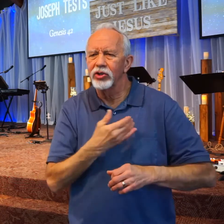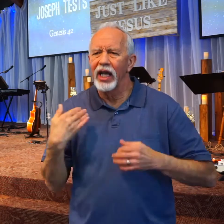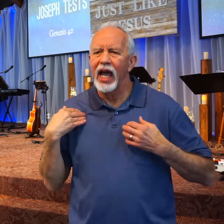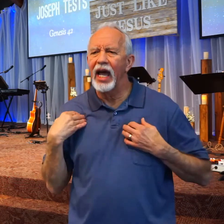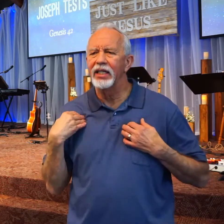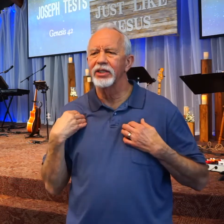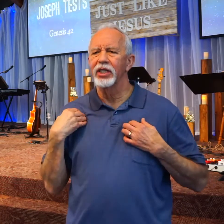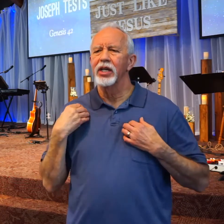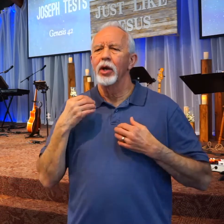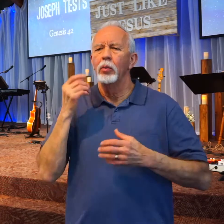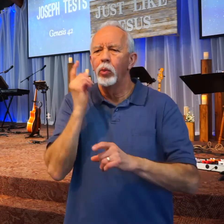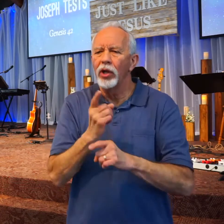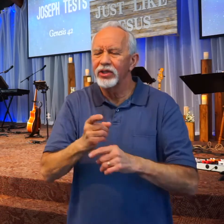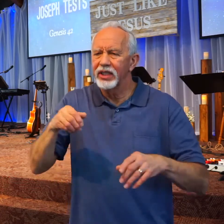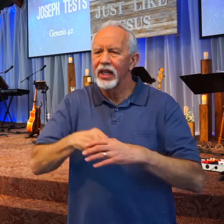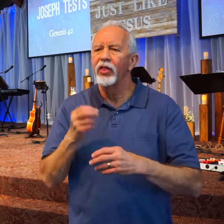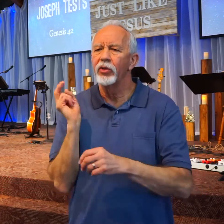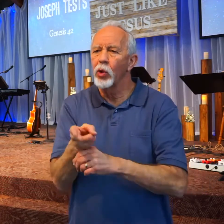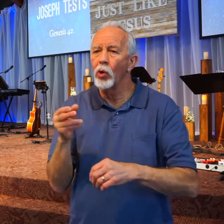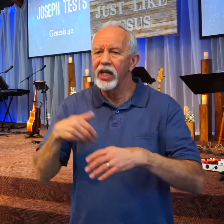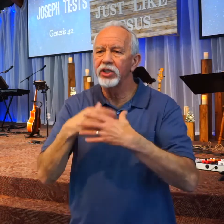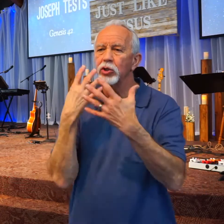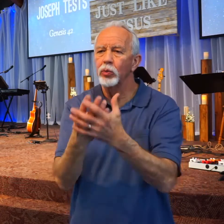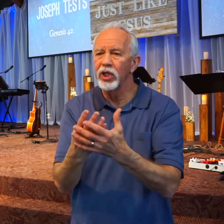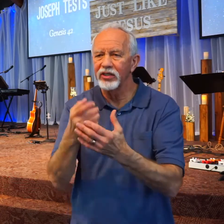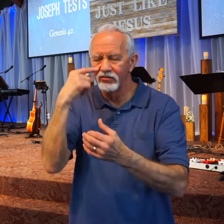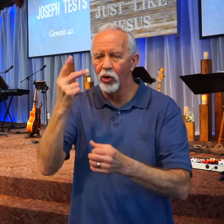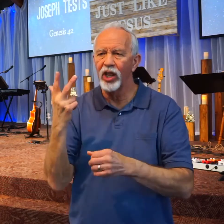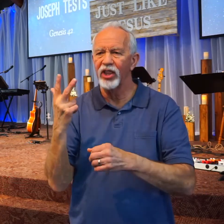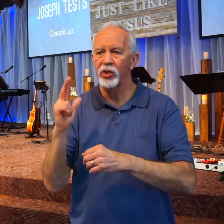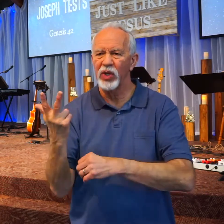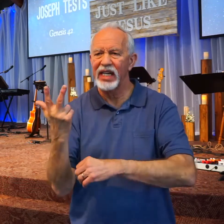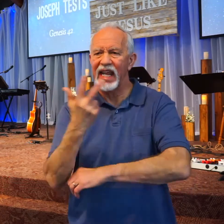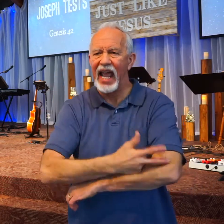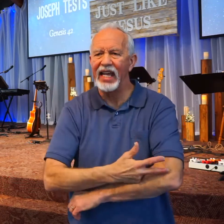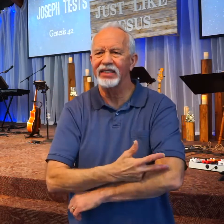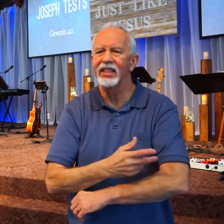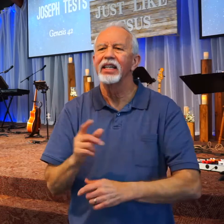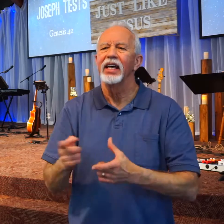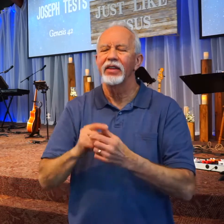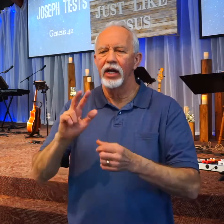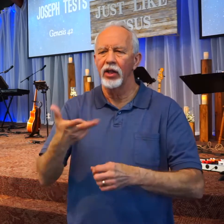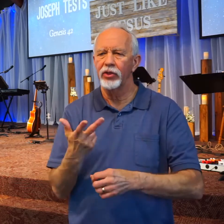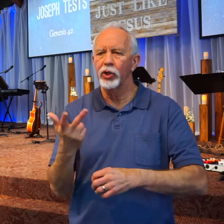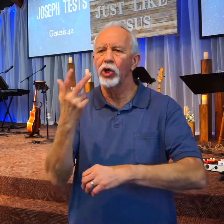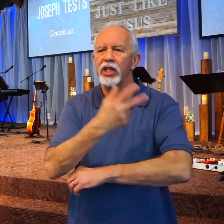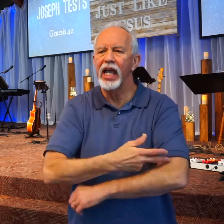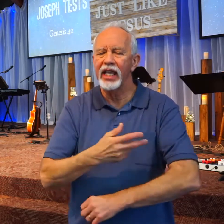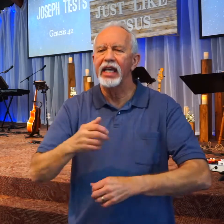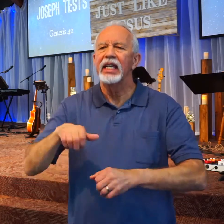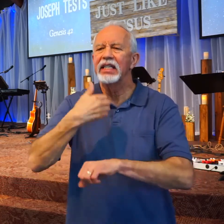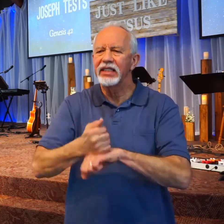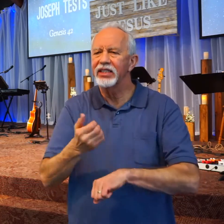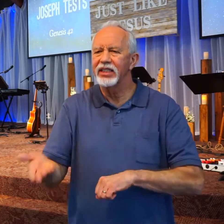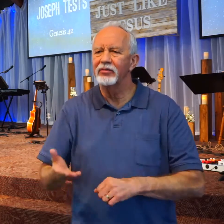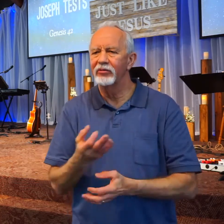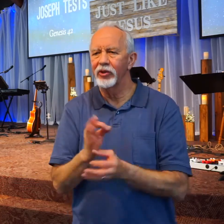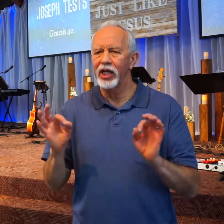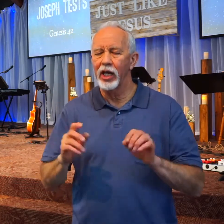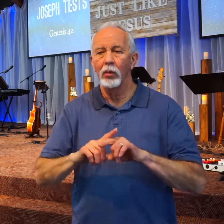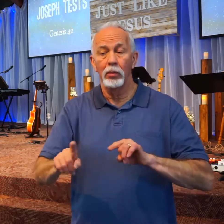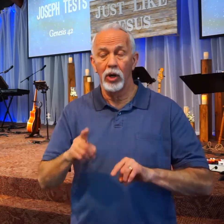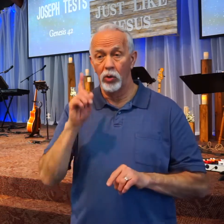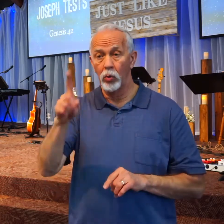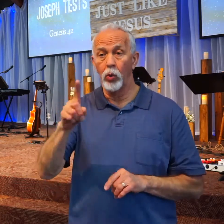for 3 days to check their words, and on the third day, he sets them free, but there's a caveat. One brother will